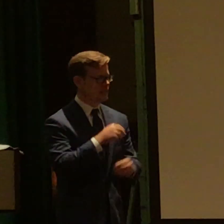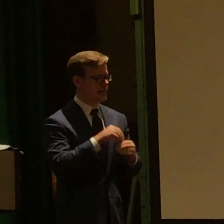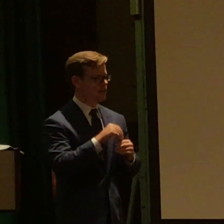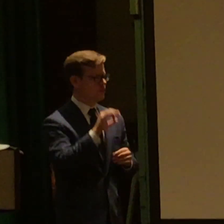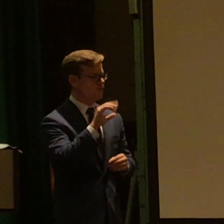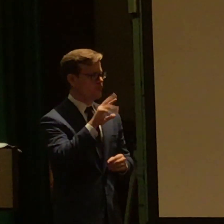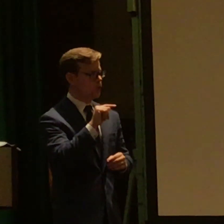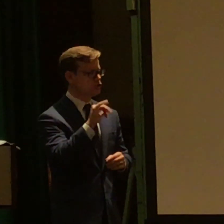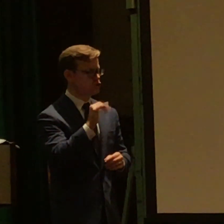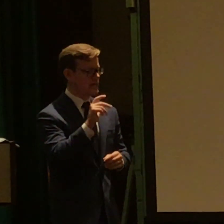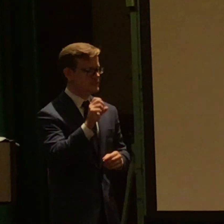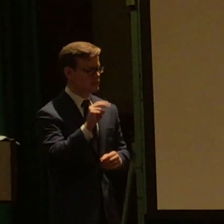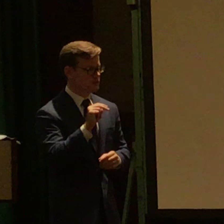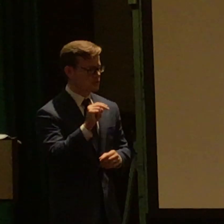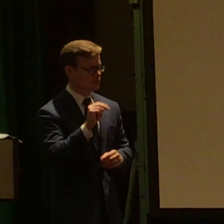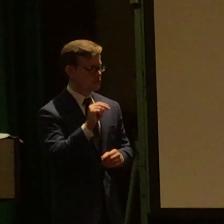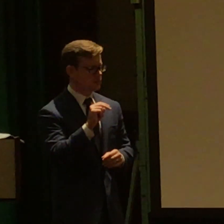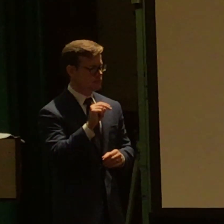best